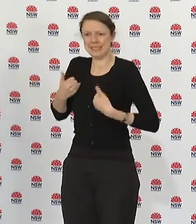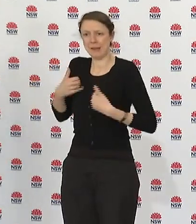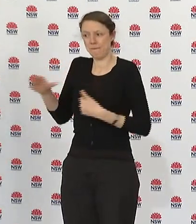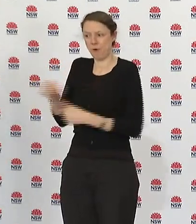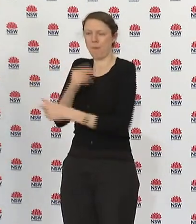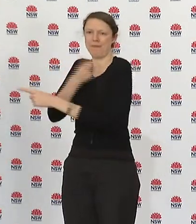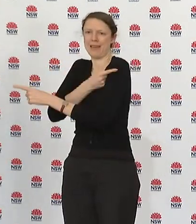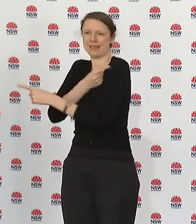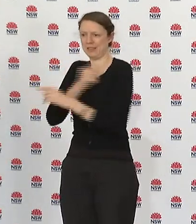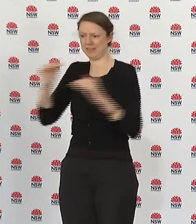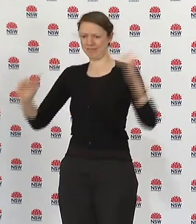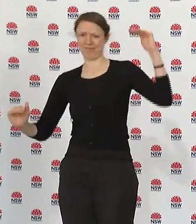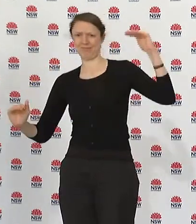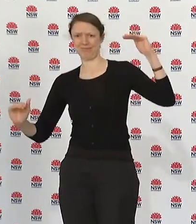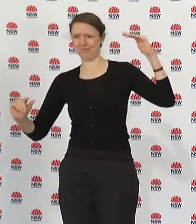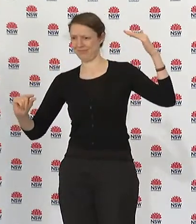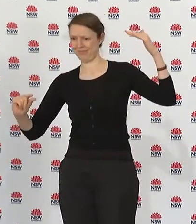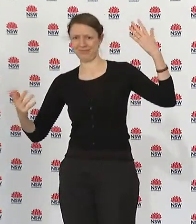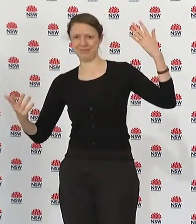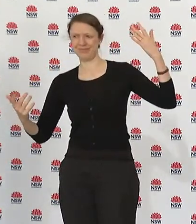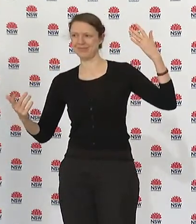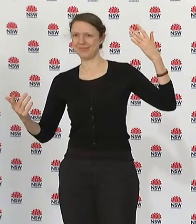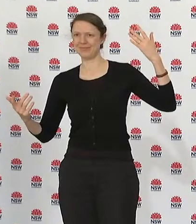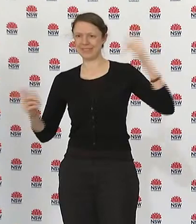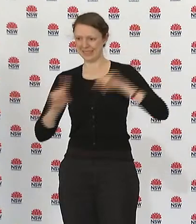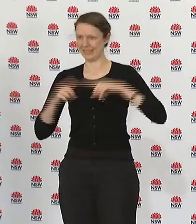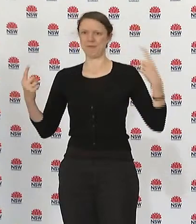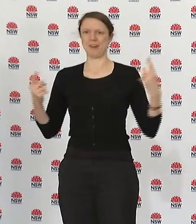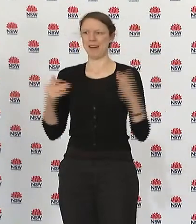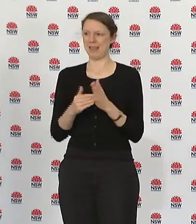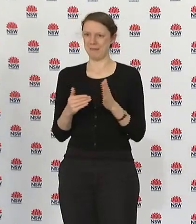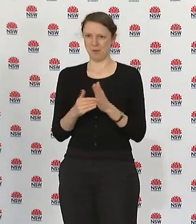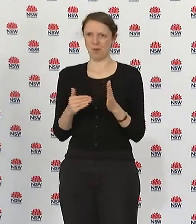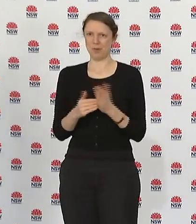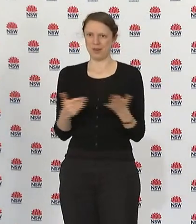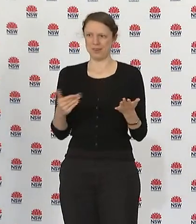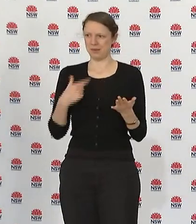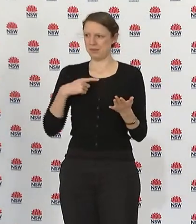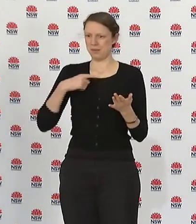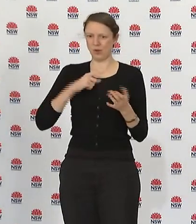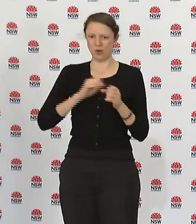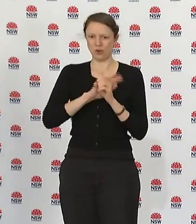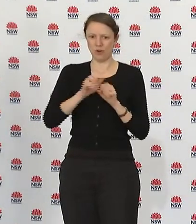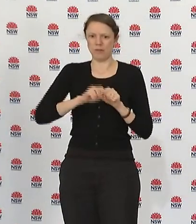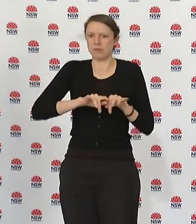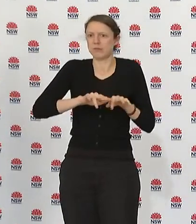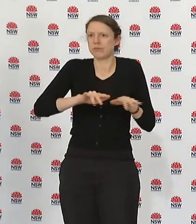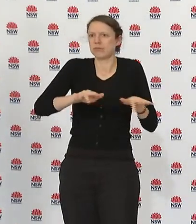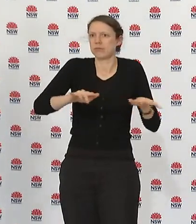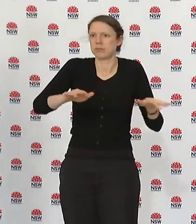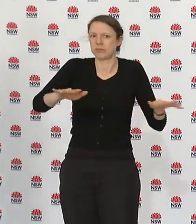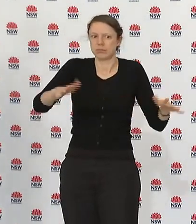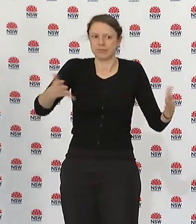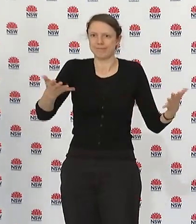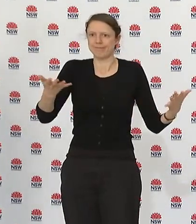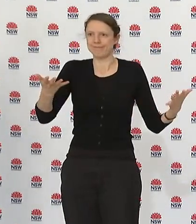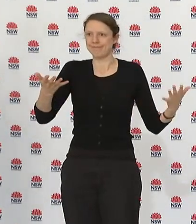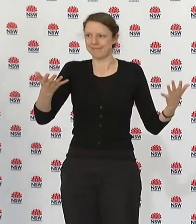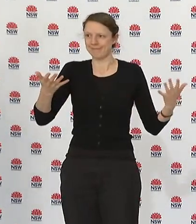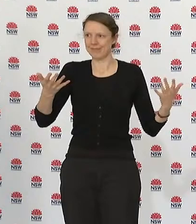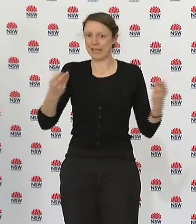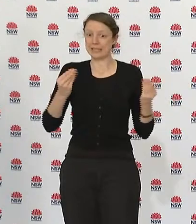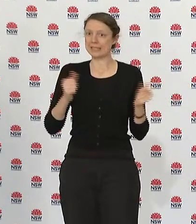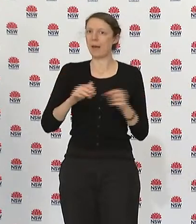current environment. And the current environment is that we have the virus lurking in some communities more than others. But we ask everybody